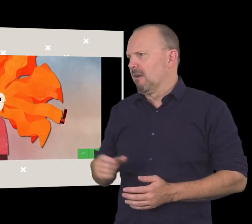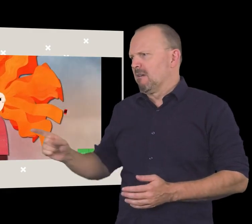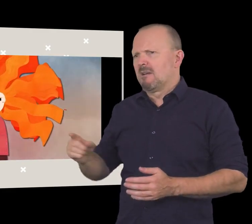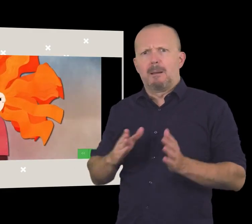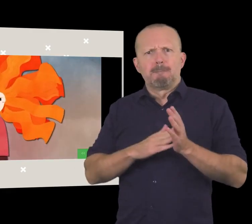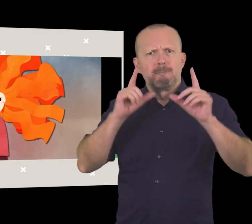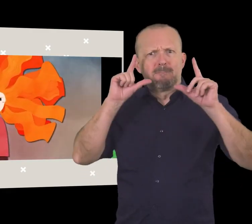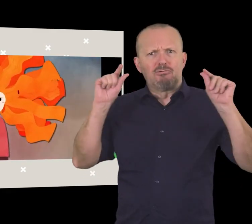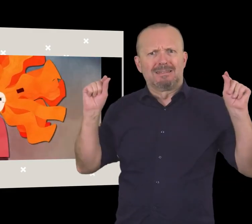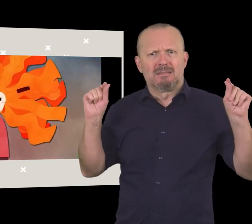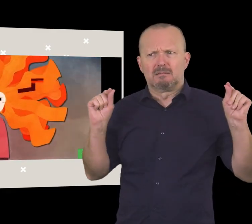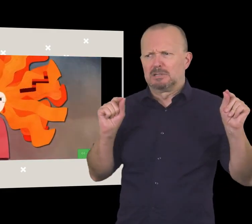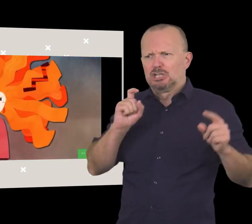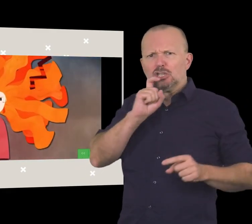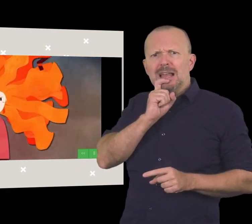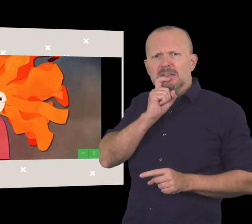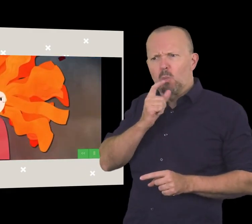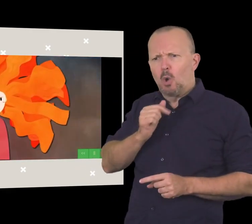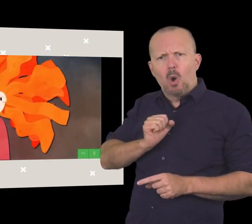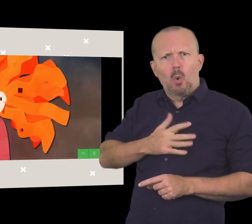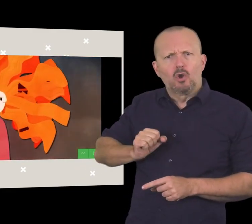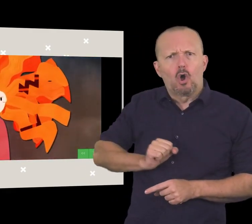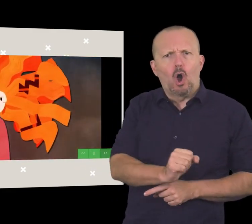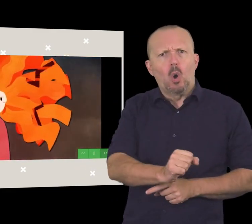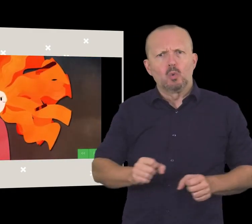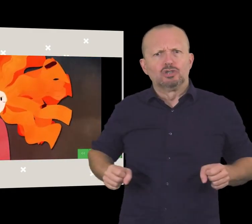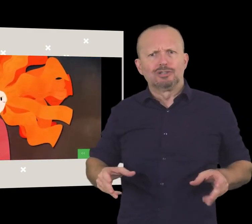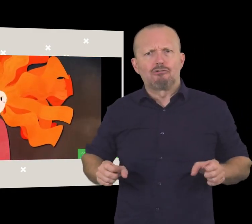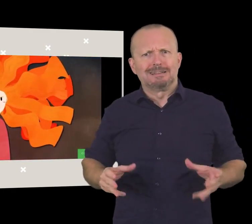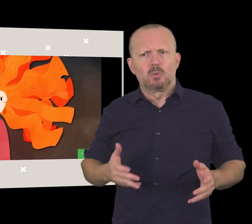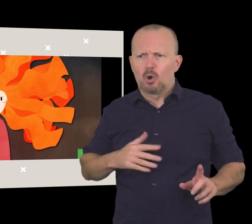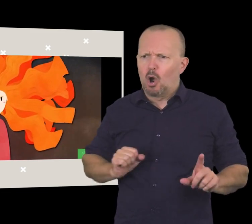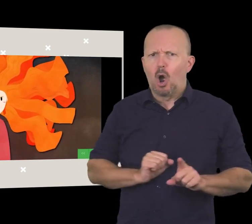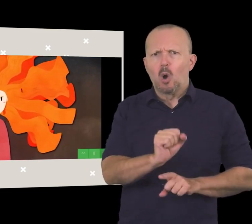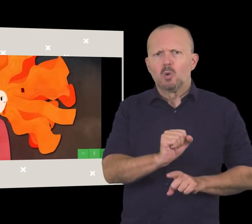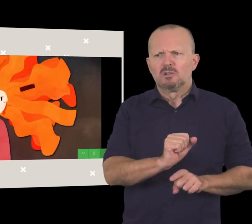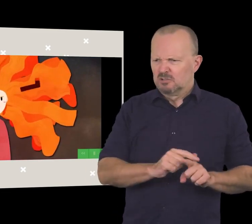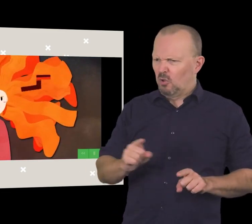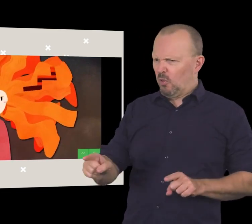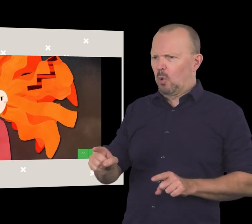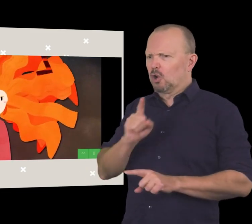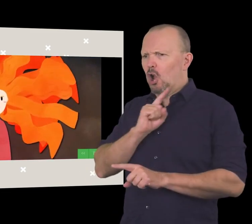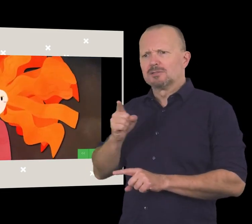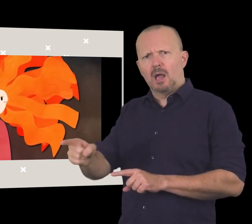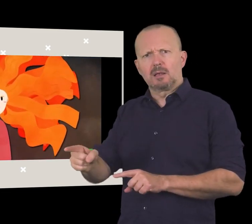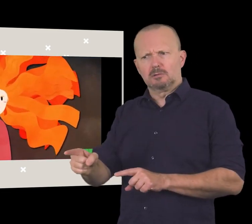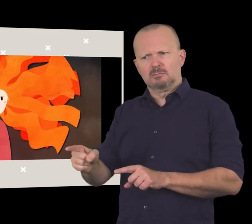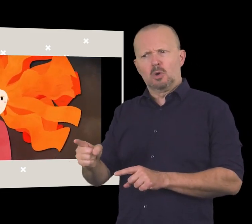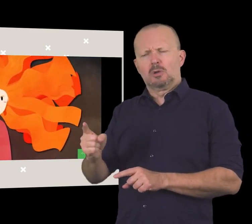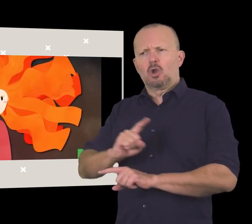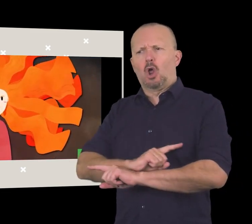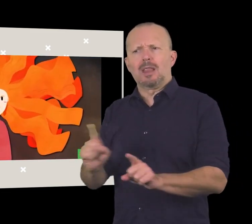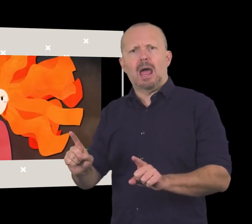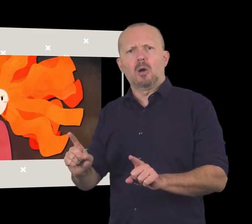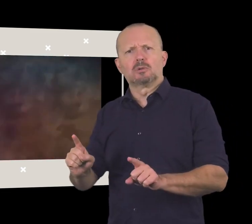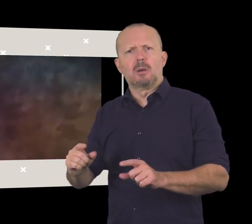was jealous of Eleanor. She wanted a chariot of her own and thought that girls with chariots should not go to raves, but only dance